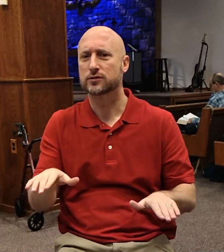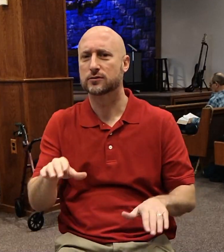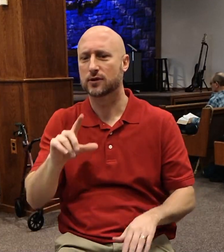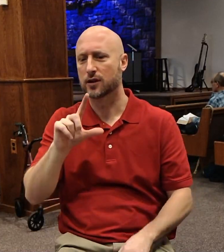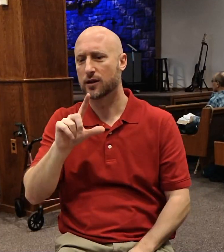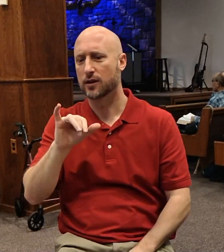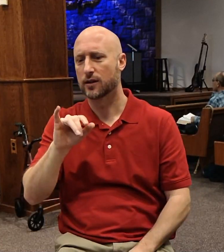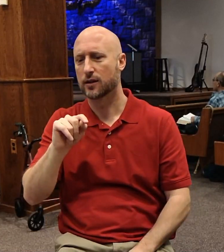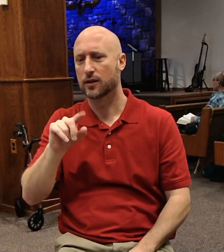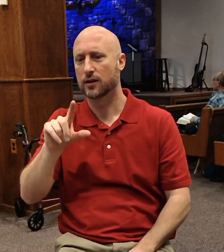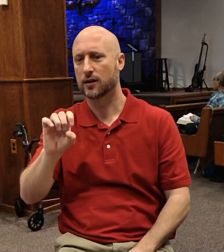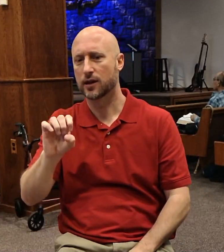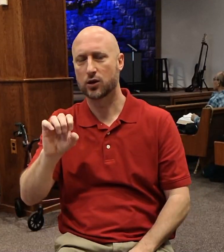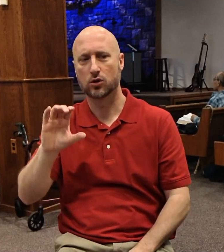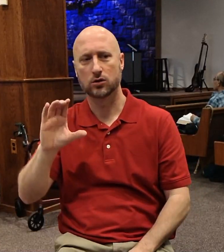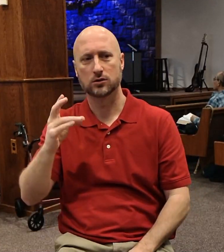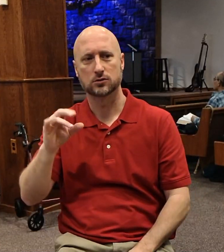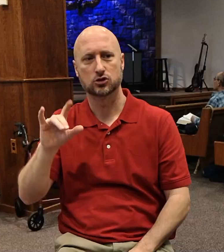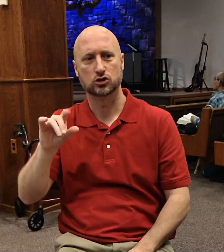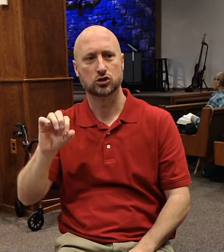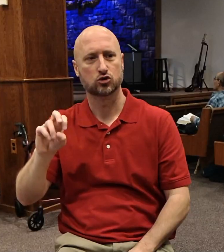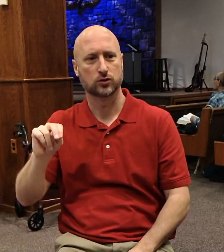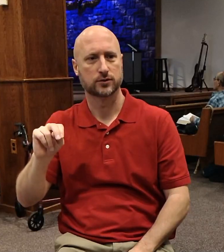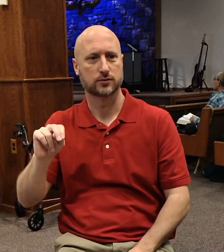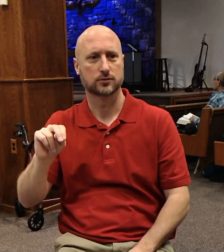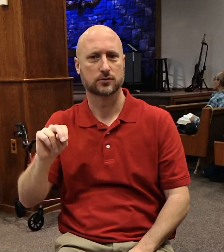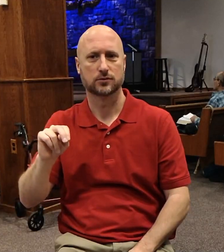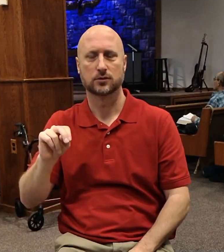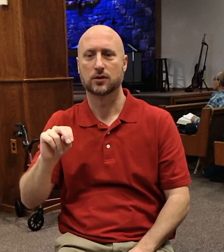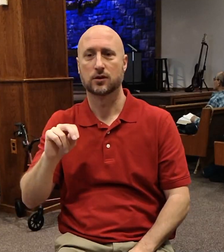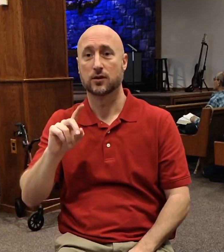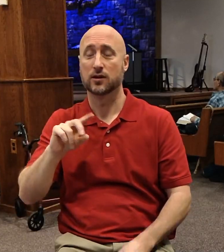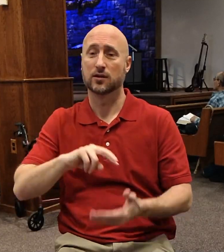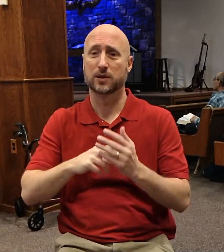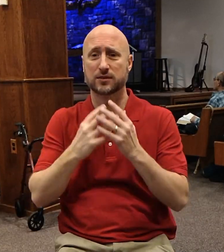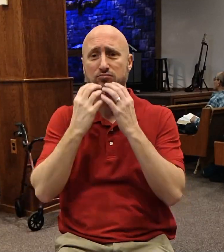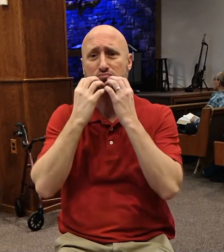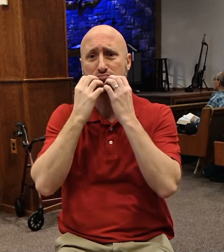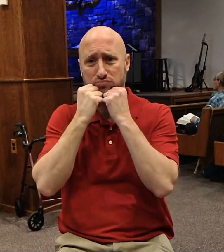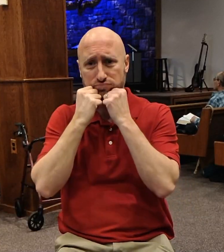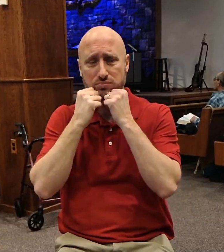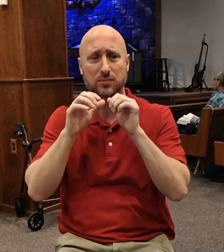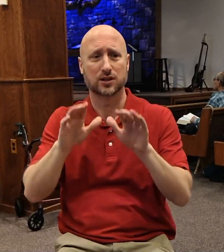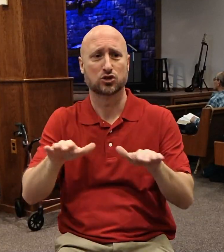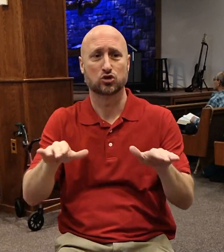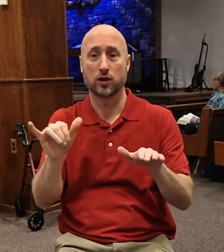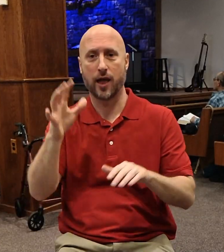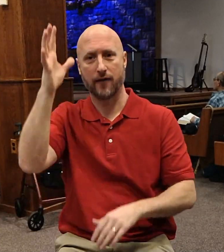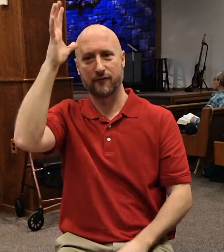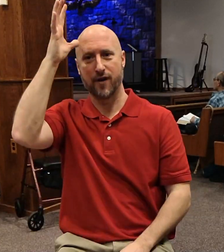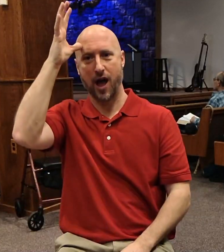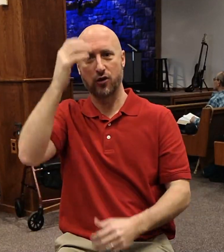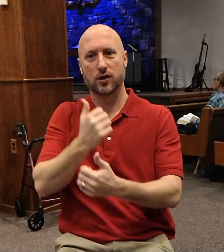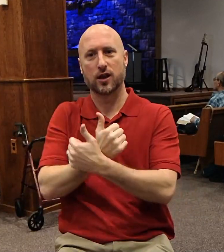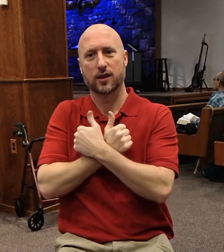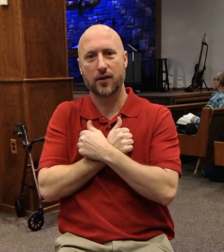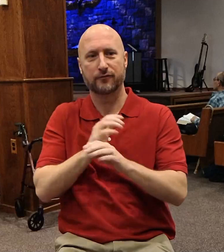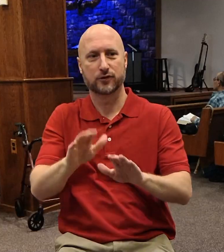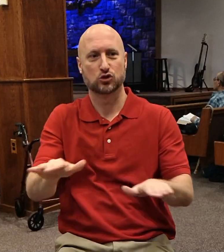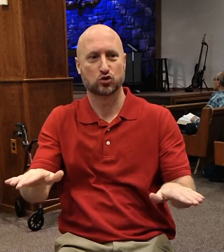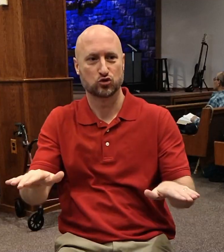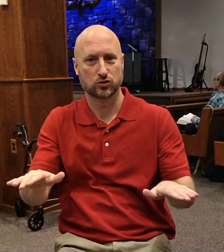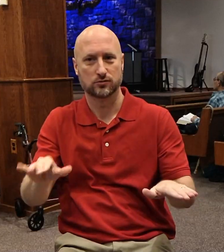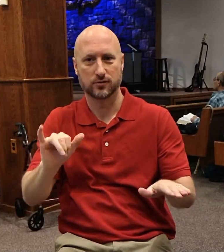It's an endearing term. It's a term of great affection. It's a fatherly love. It's something you call